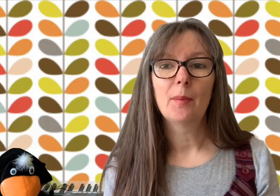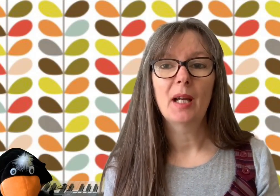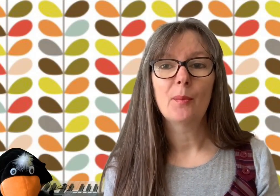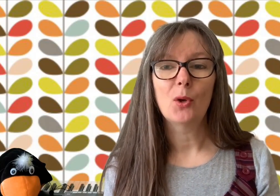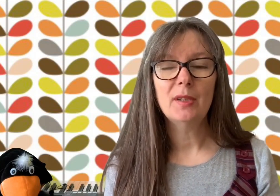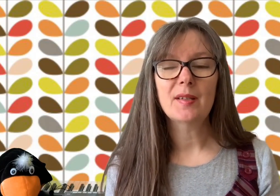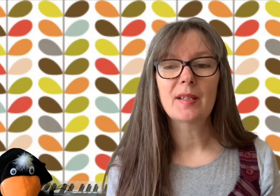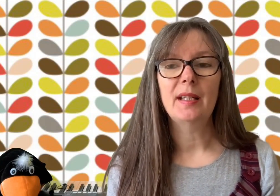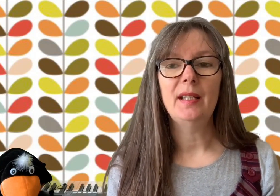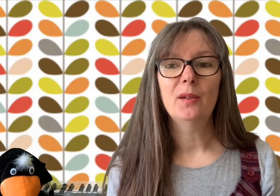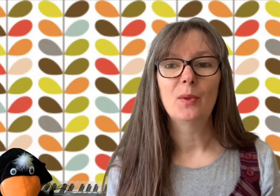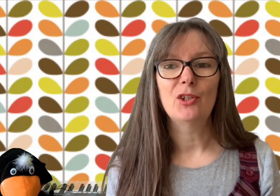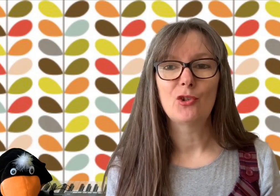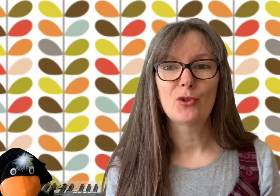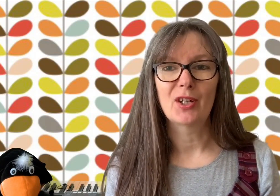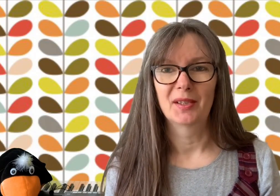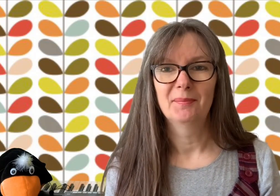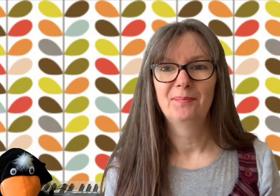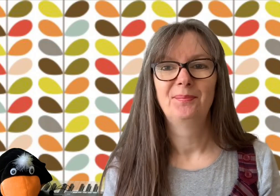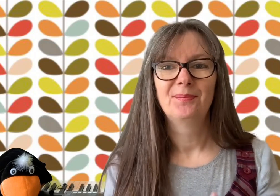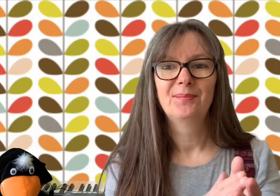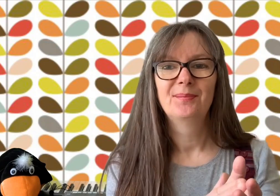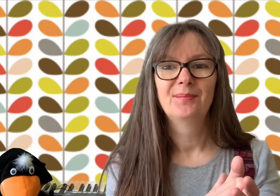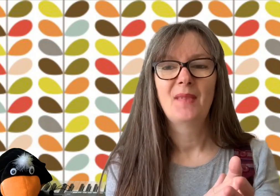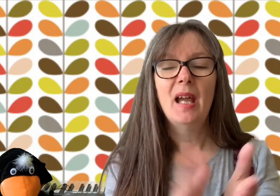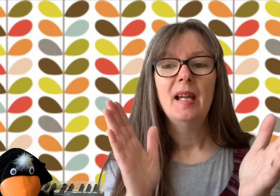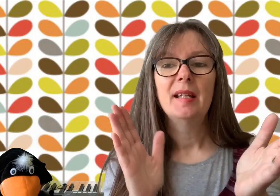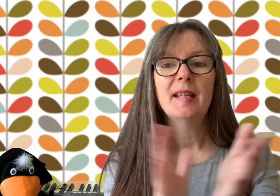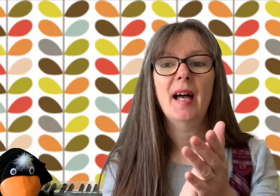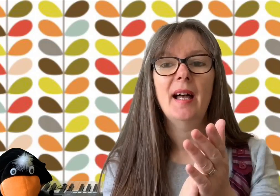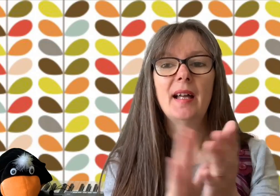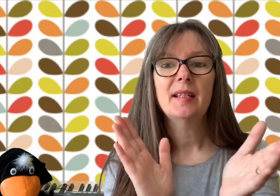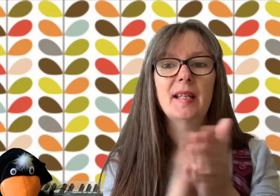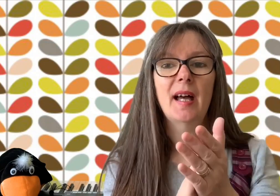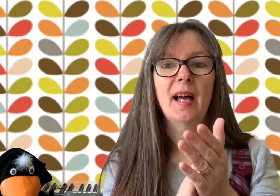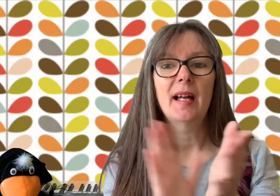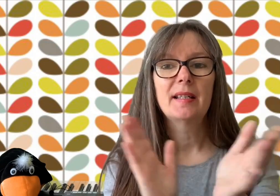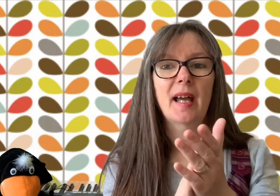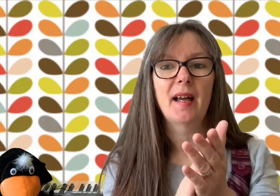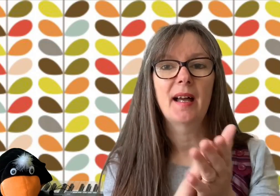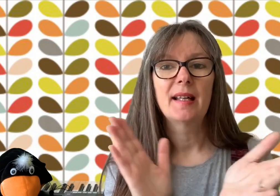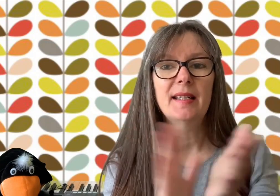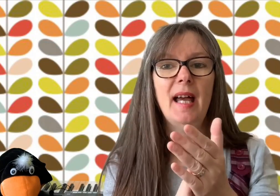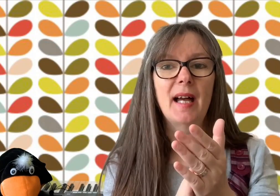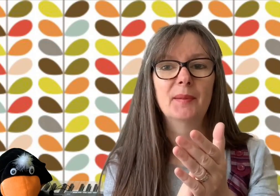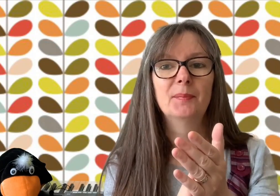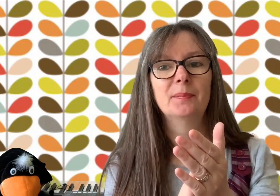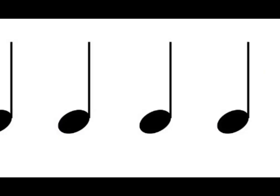up on the screen when it's your turn. Ta ta ta ta.